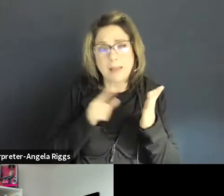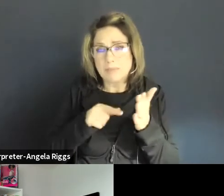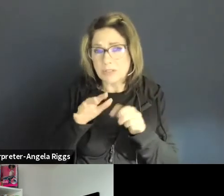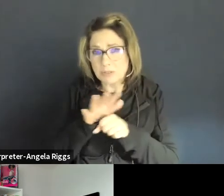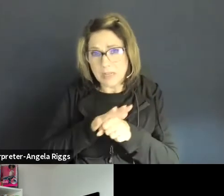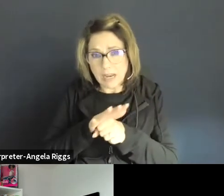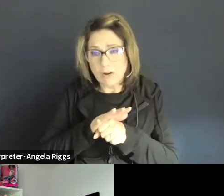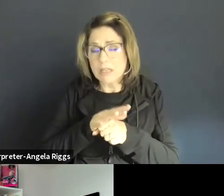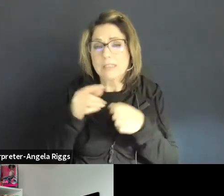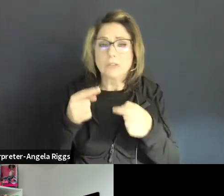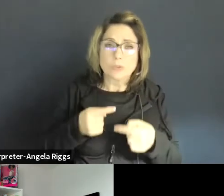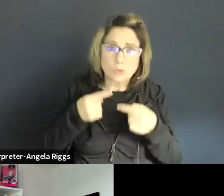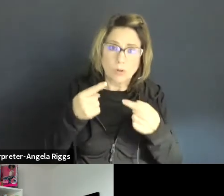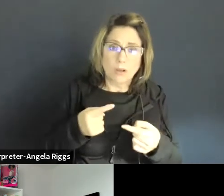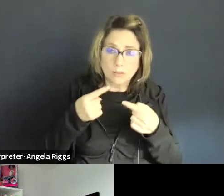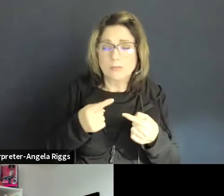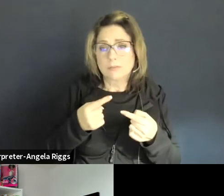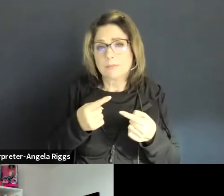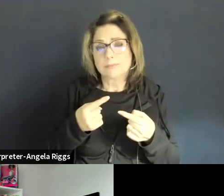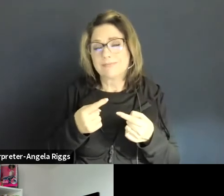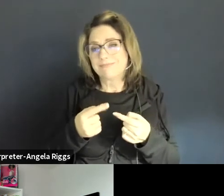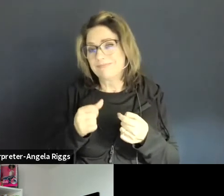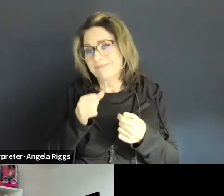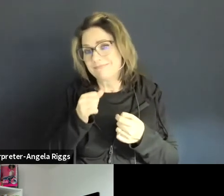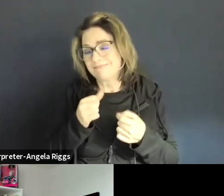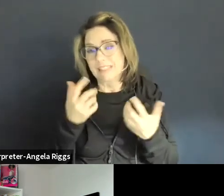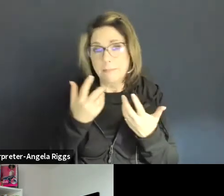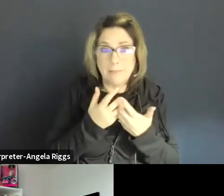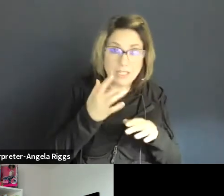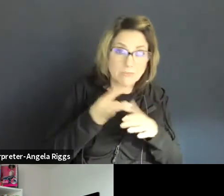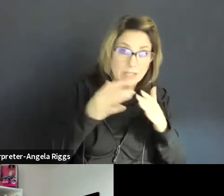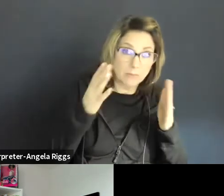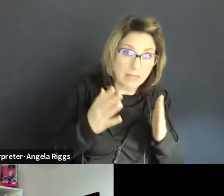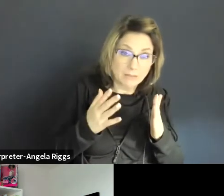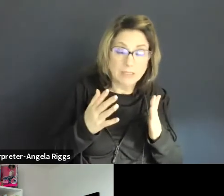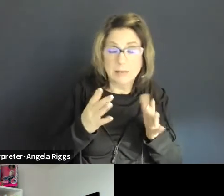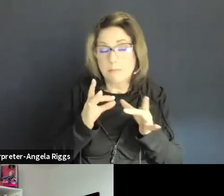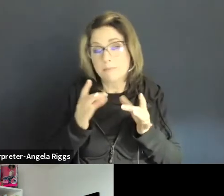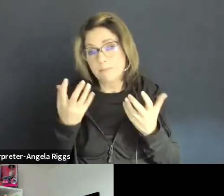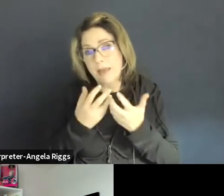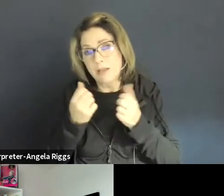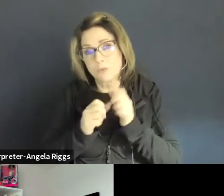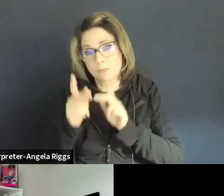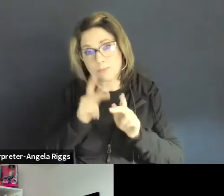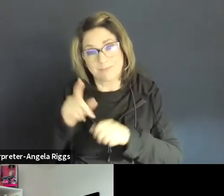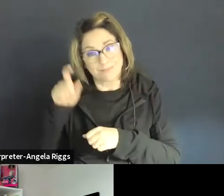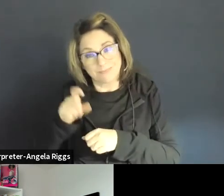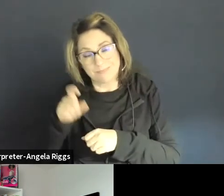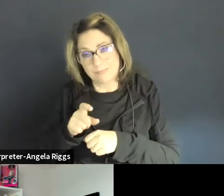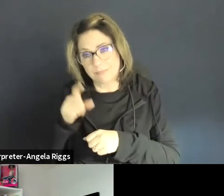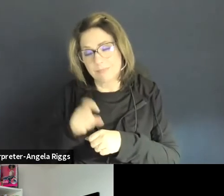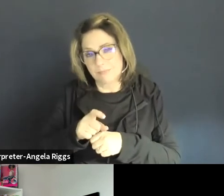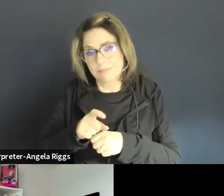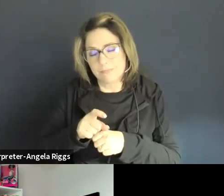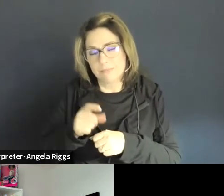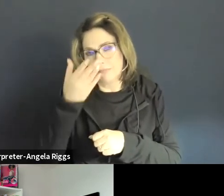match the available housing with people in need, and it needs to be better understood that Centers for